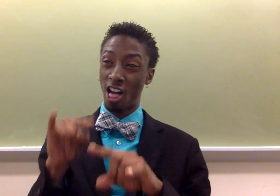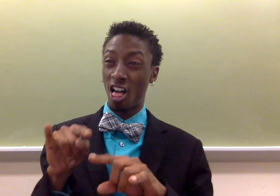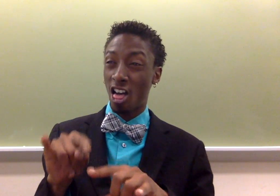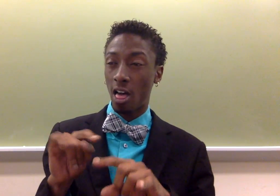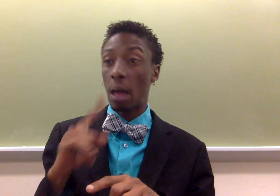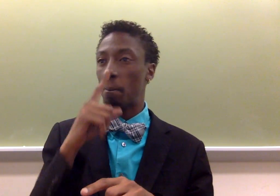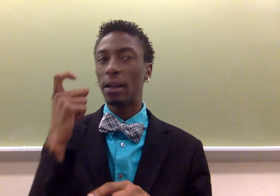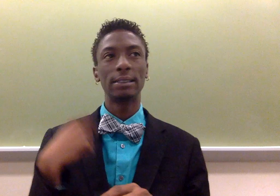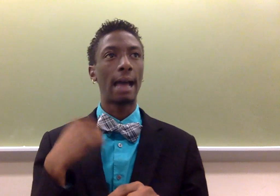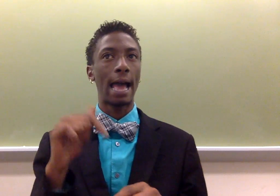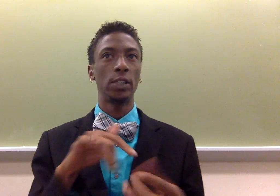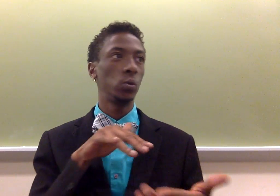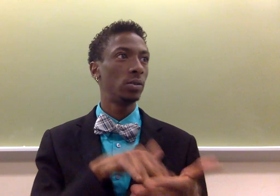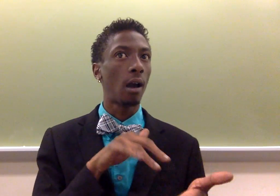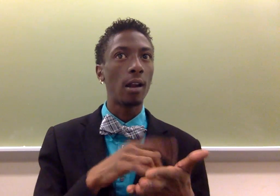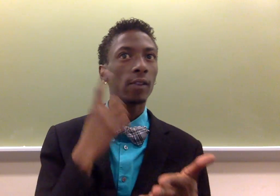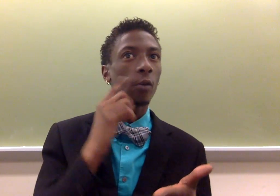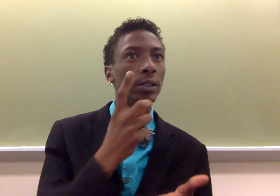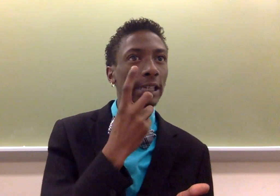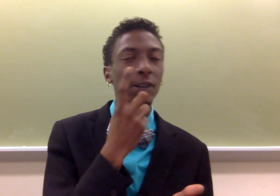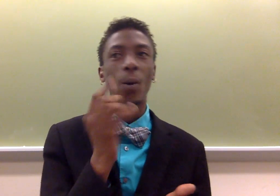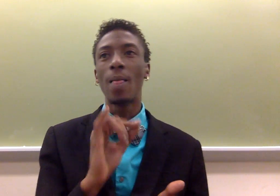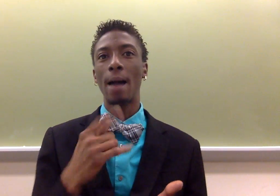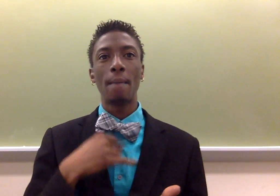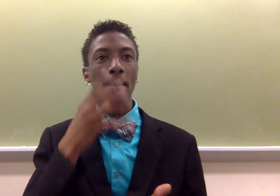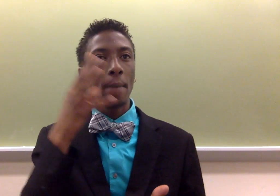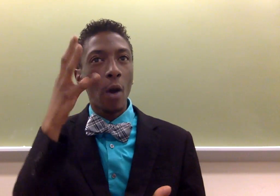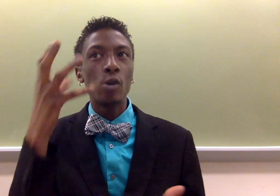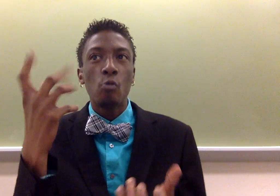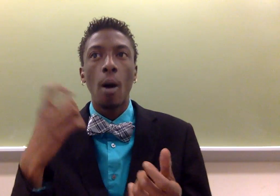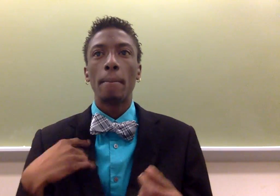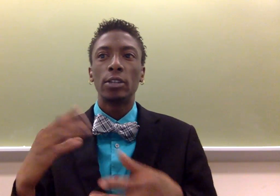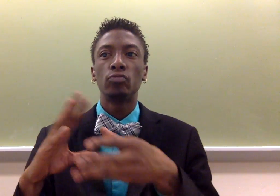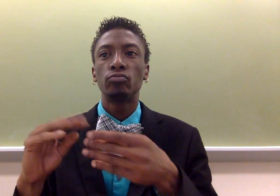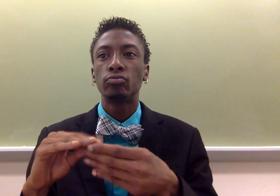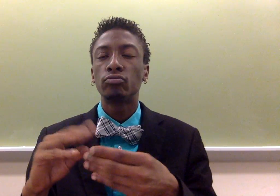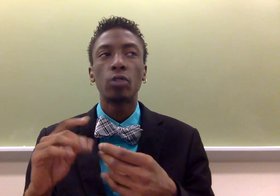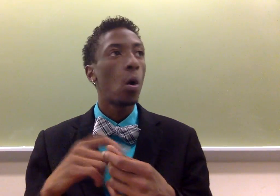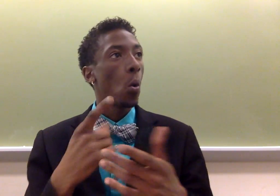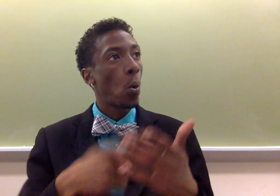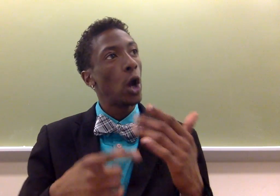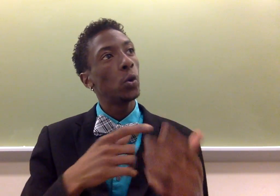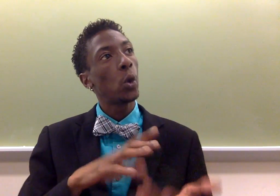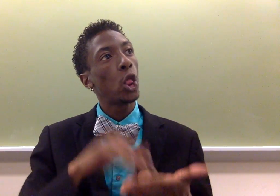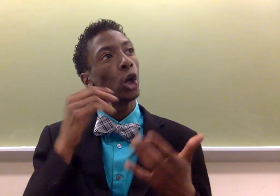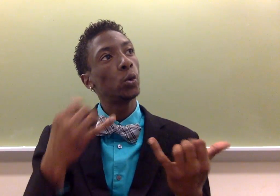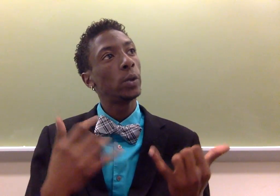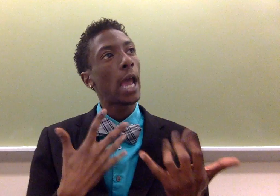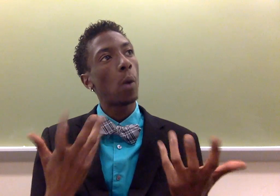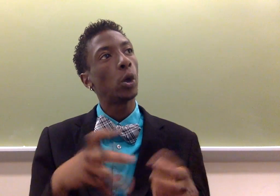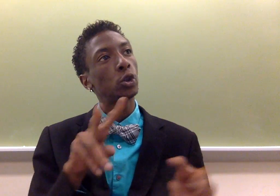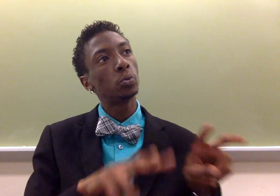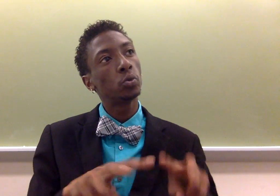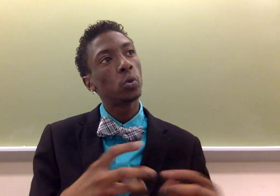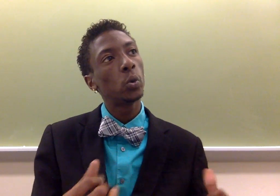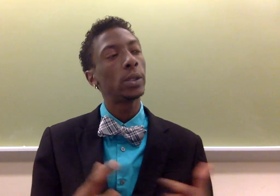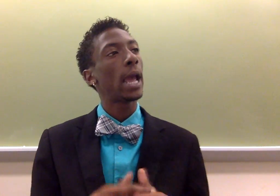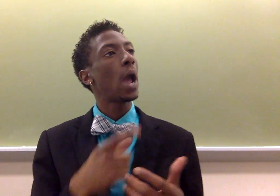study for dinner. Like, my parents wanted me to talk about, what did you learn today? What did you observe today? How do you defend what you think? No